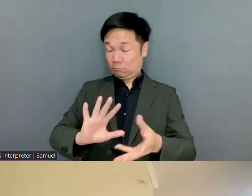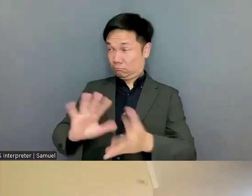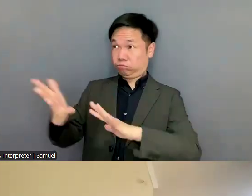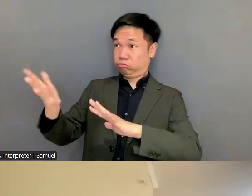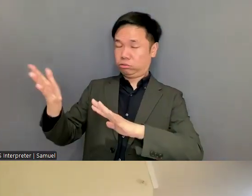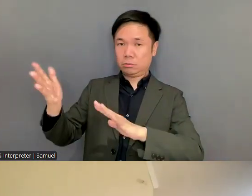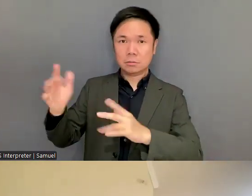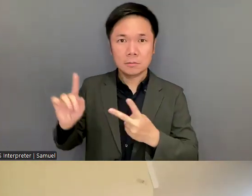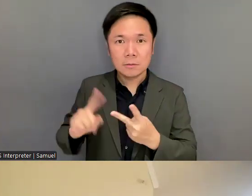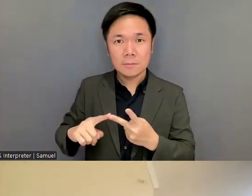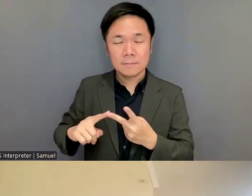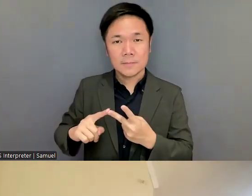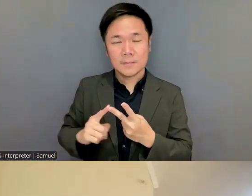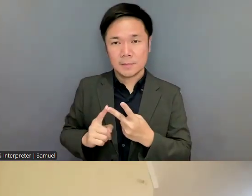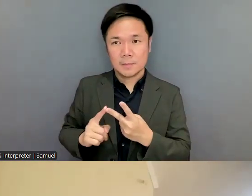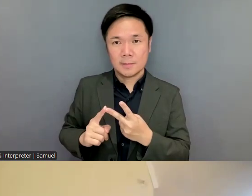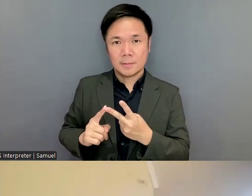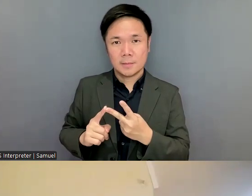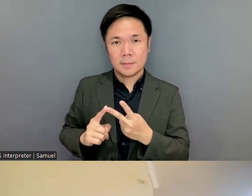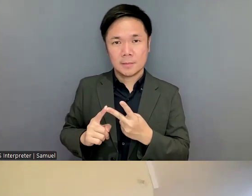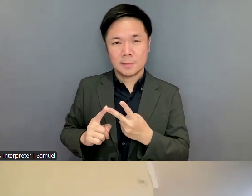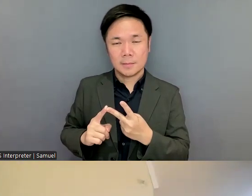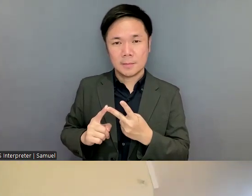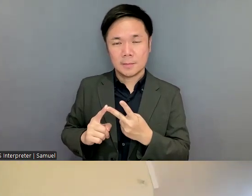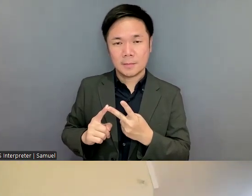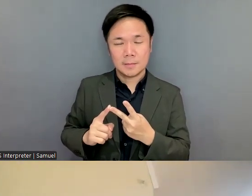of climate change. There are also issues of